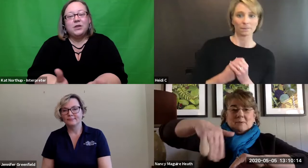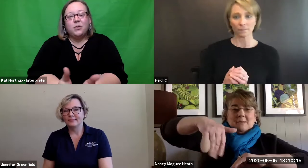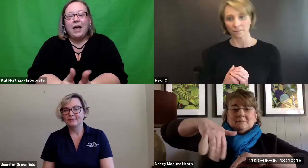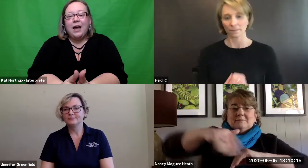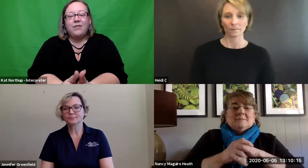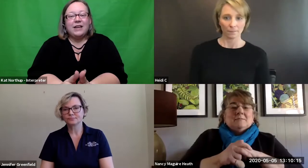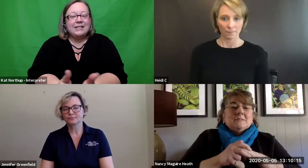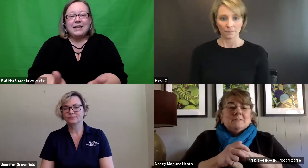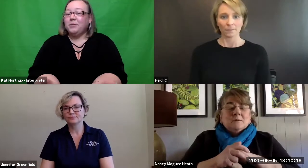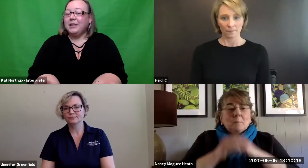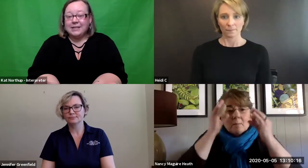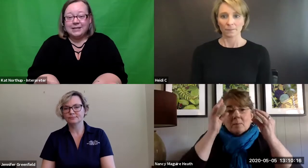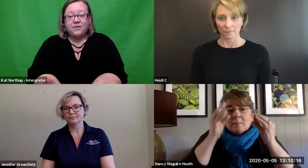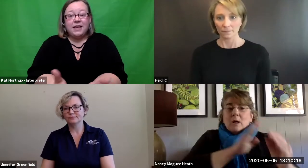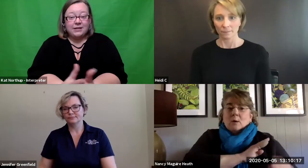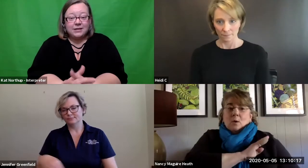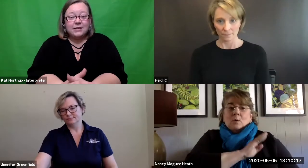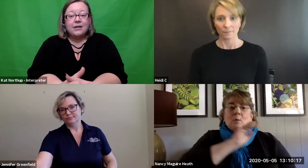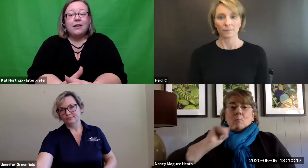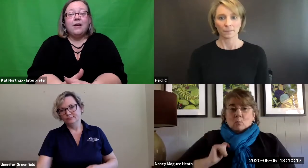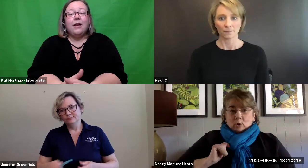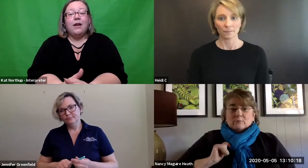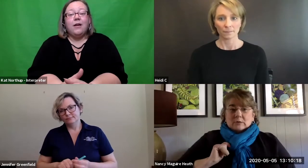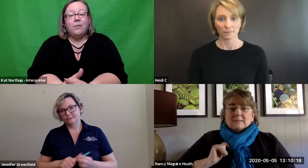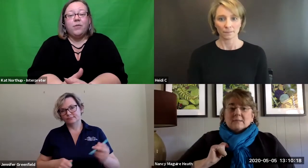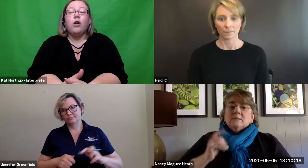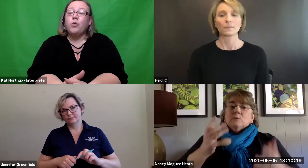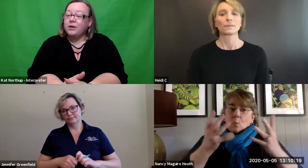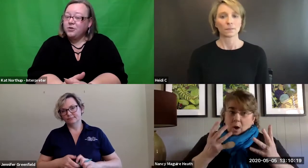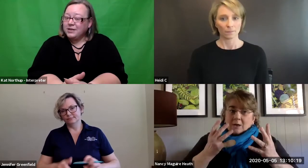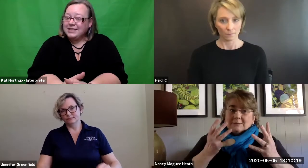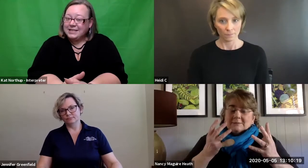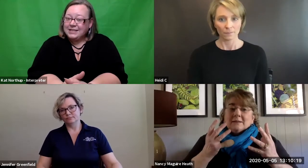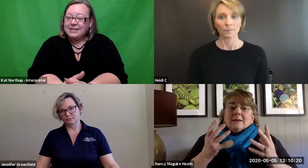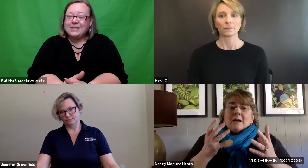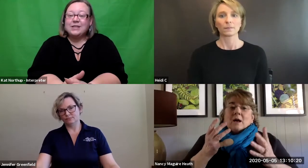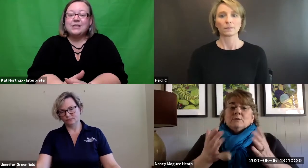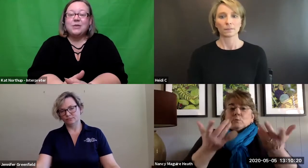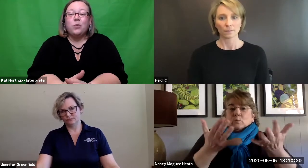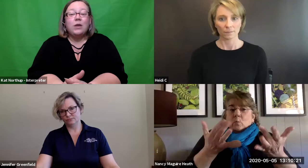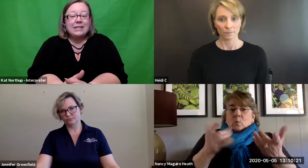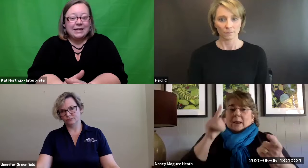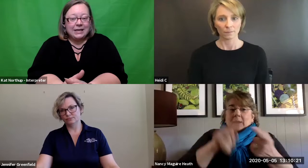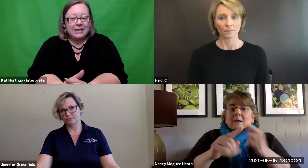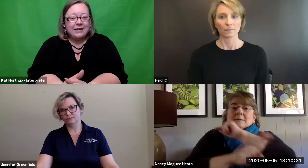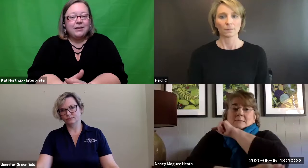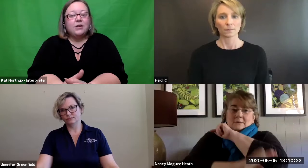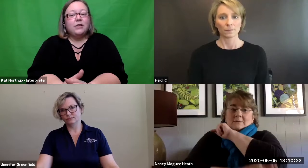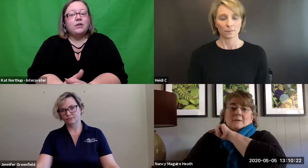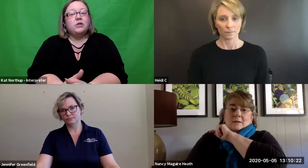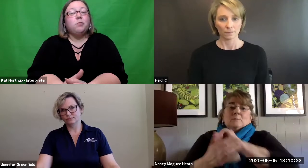Really, we don't have any set plans as of yet. Our Board of Trustees is